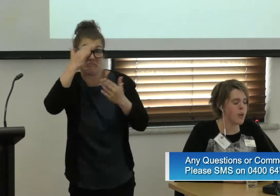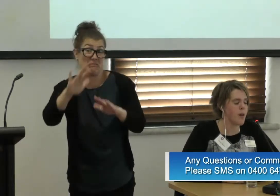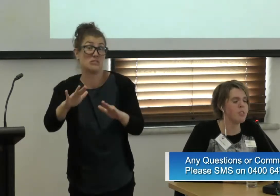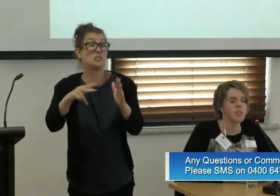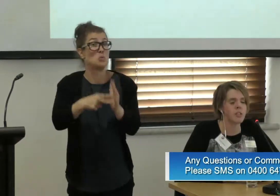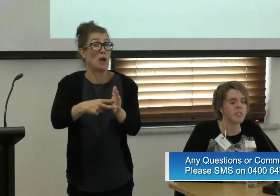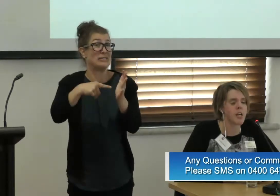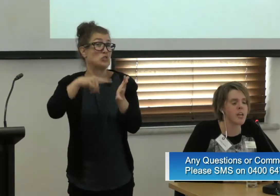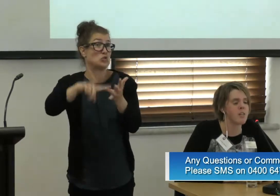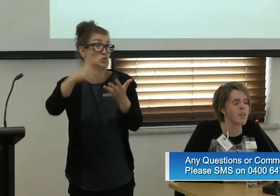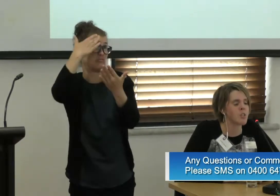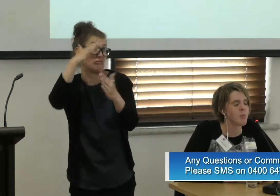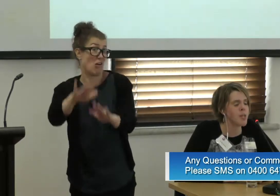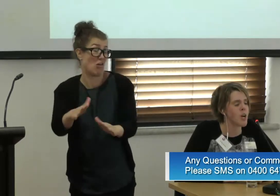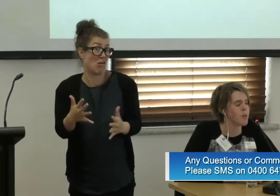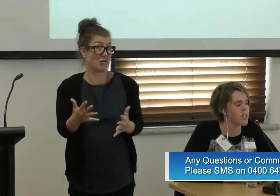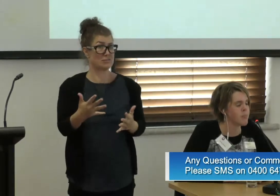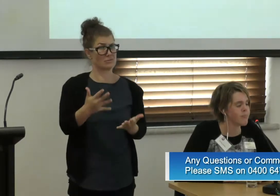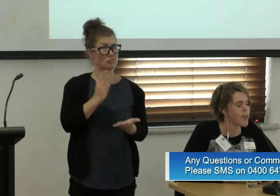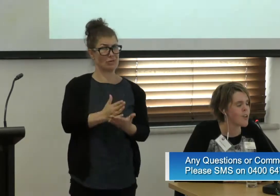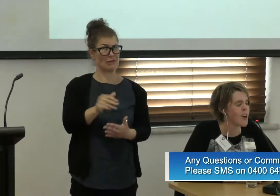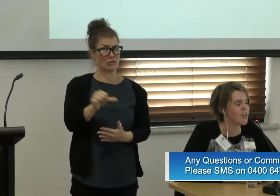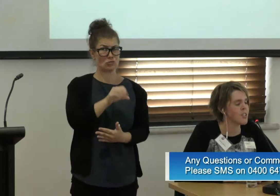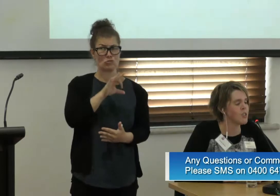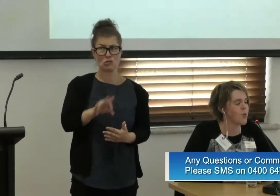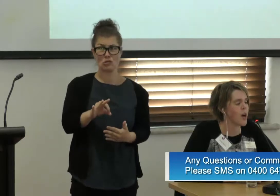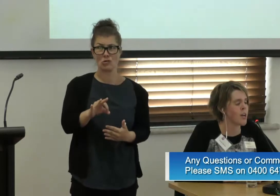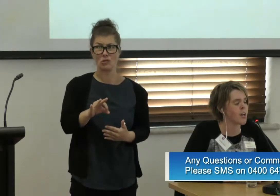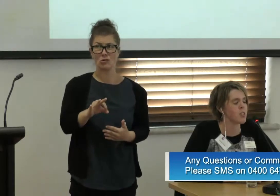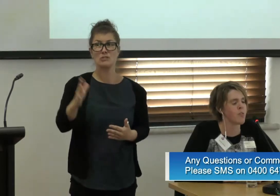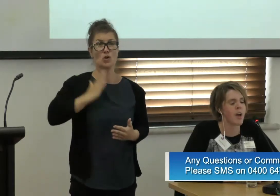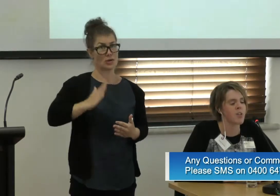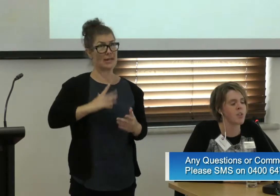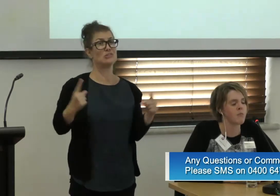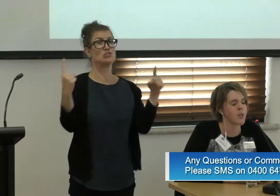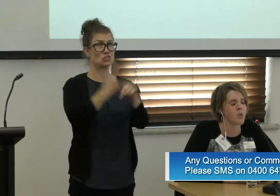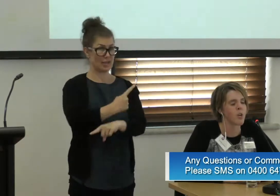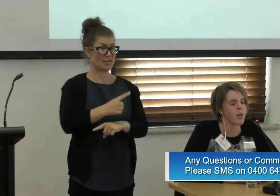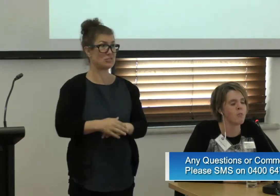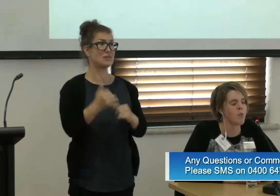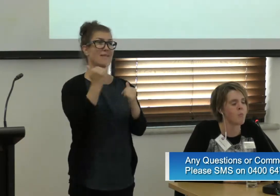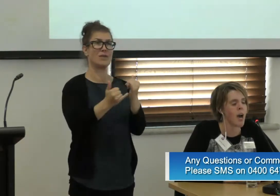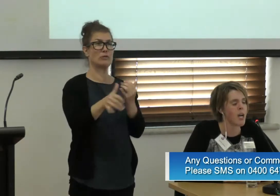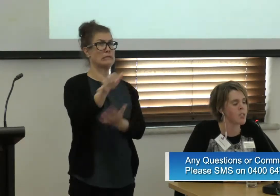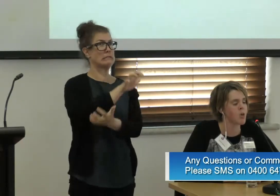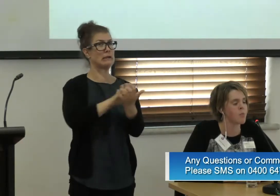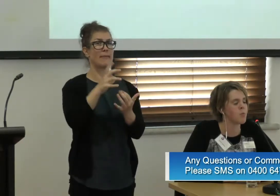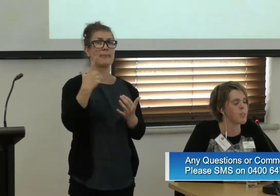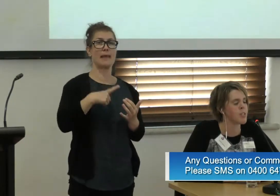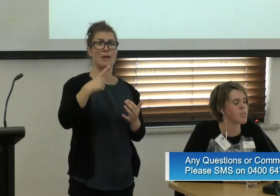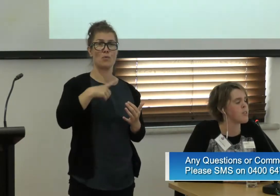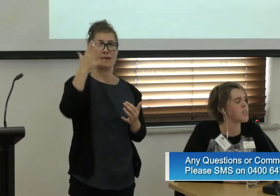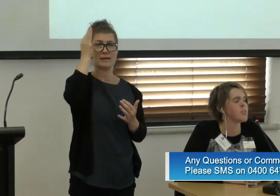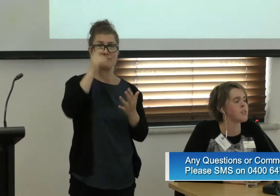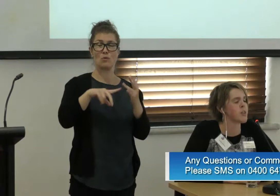So as you can see, things are pretty damn messy, and this is why Council on the Ageing Victoria formed ATOP, which